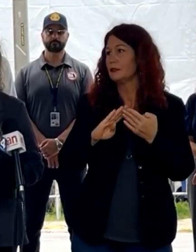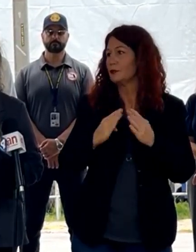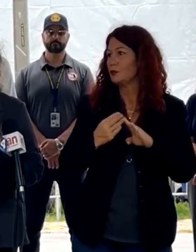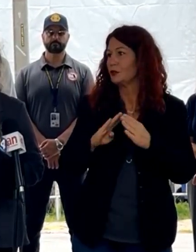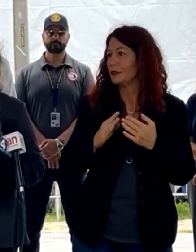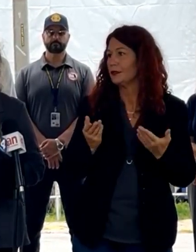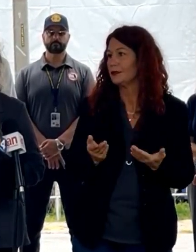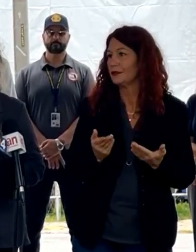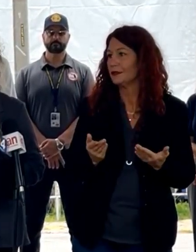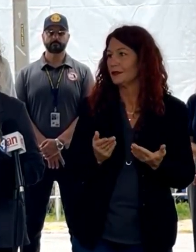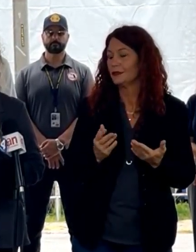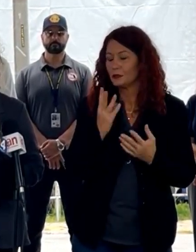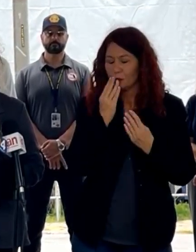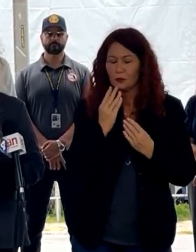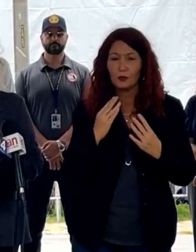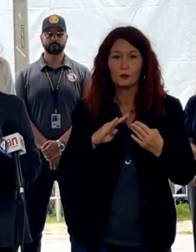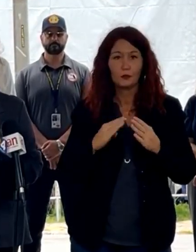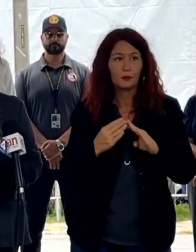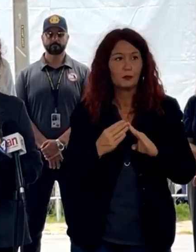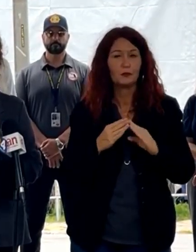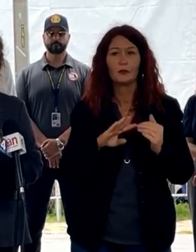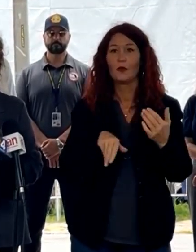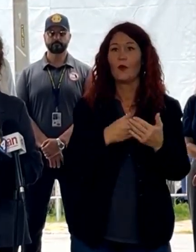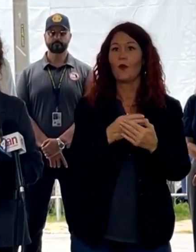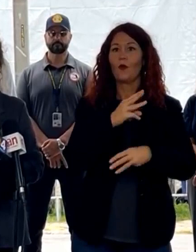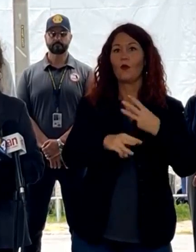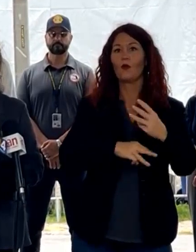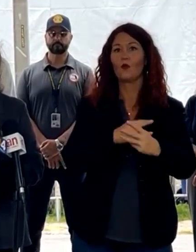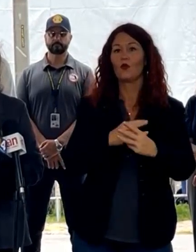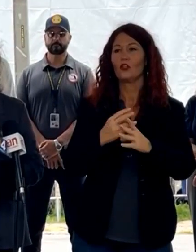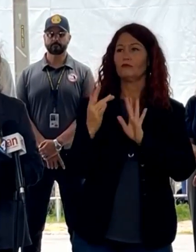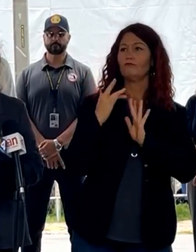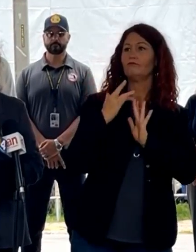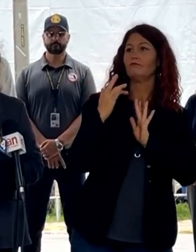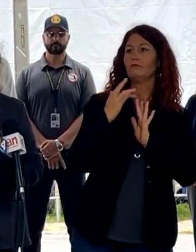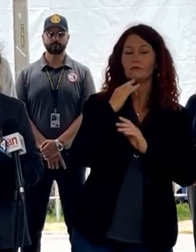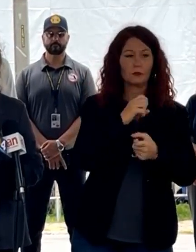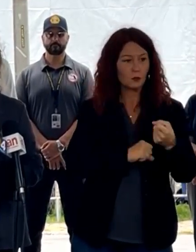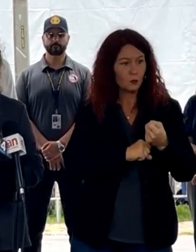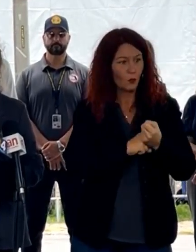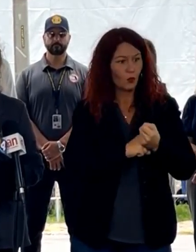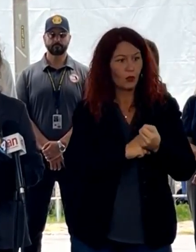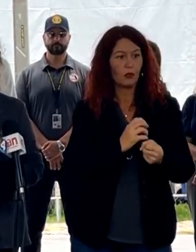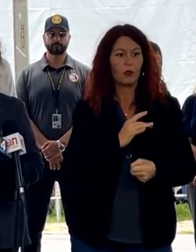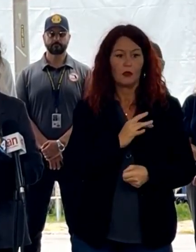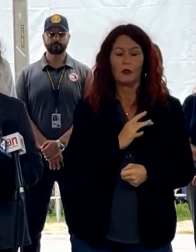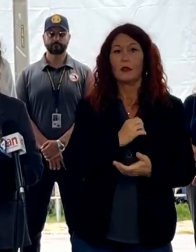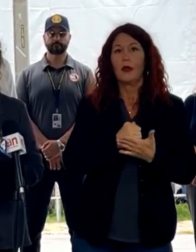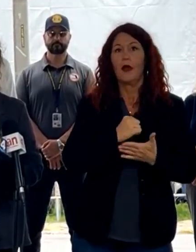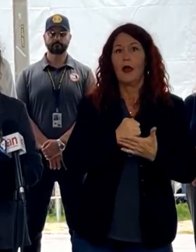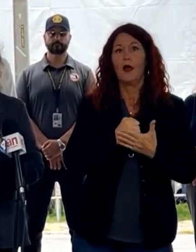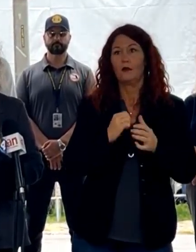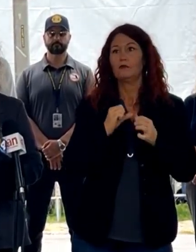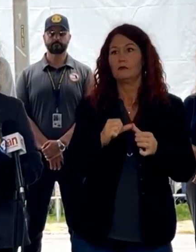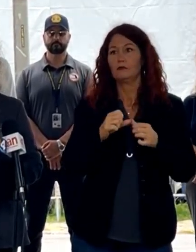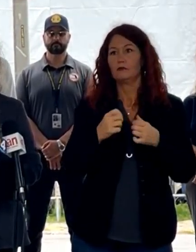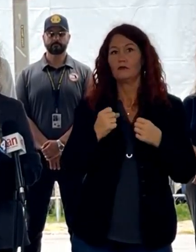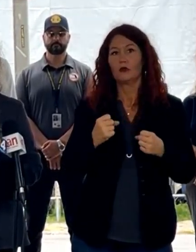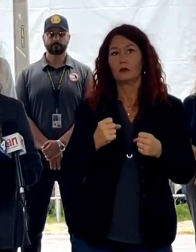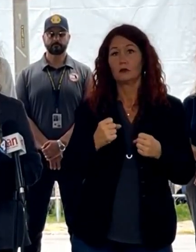support from around the world is amazing. It's keeping us going. It's keeping us strong. It's keeping us whole. We're broken right now,